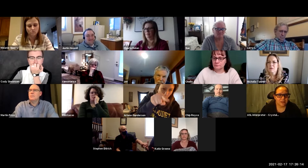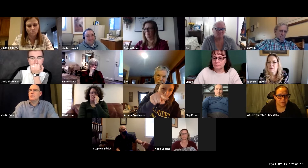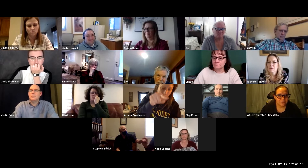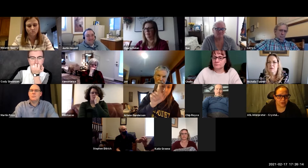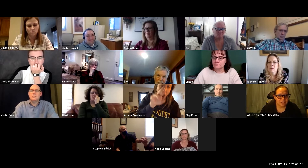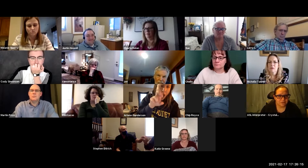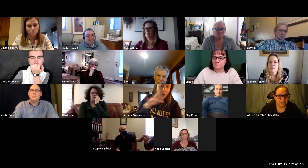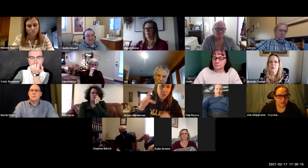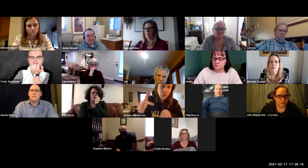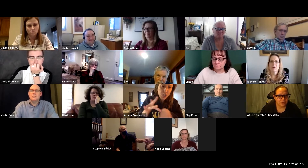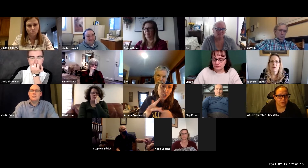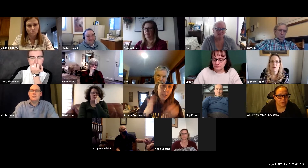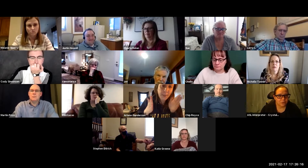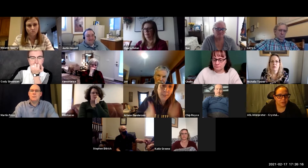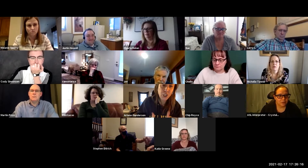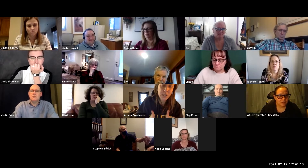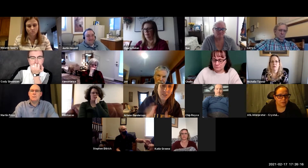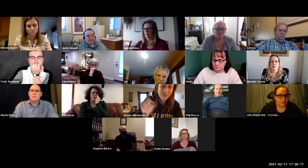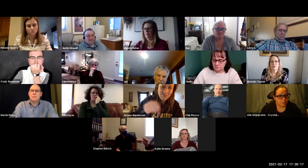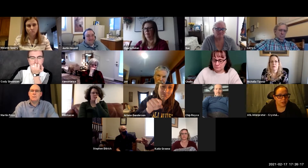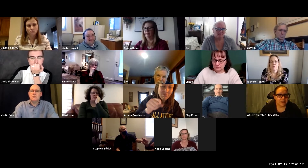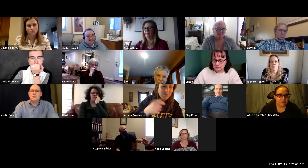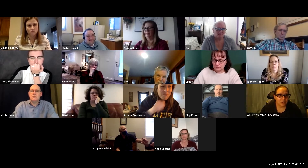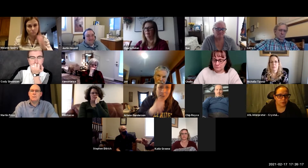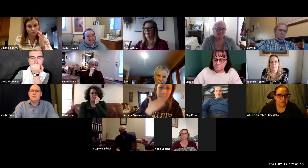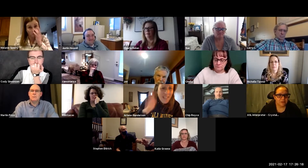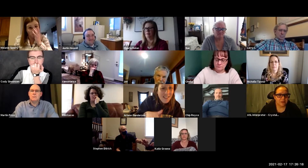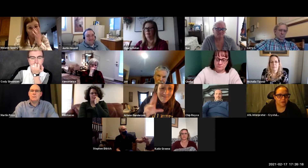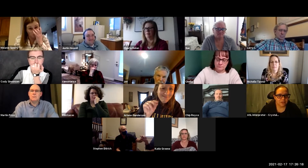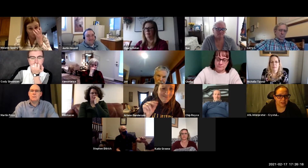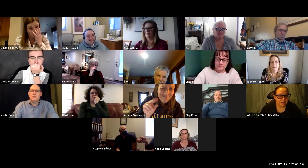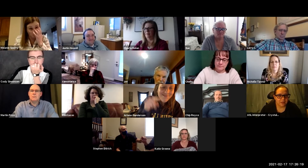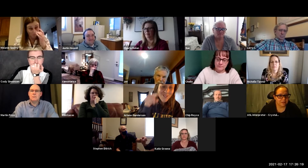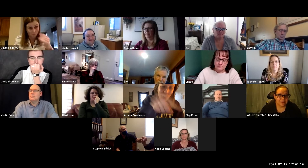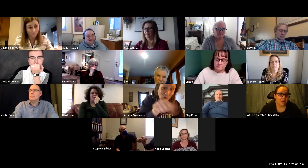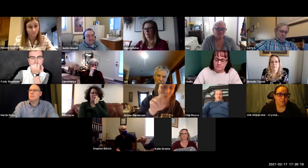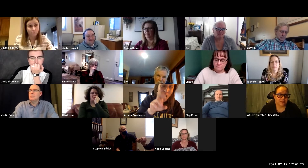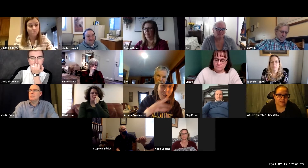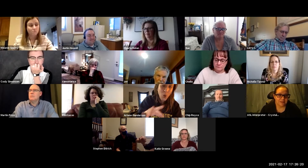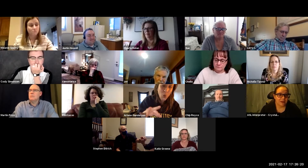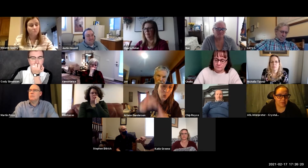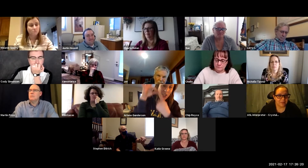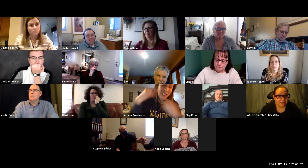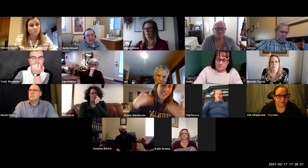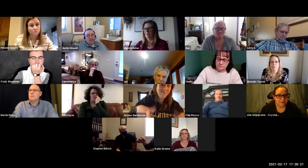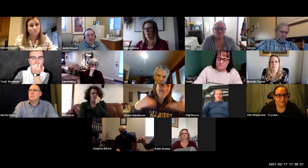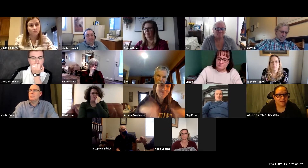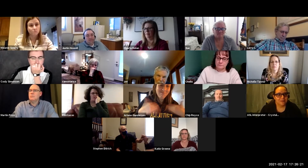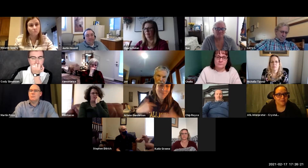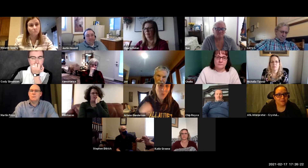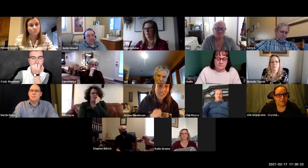thing has been very different. I know you are a tactile person. I understand that. It's not a bad